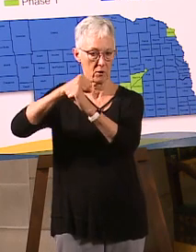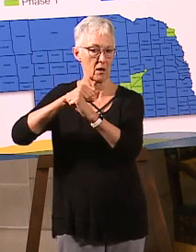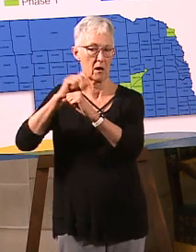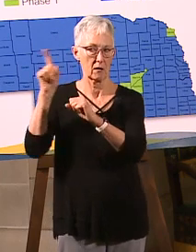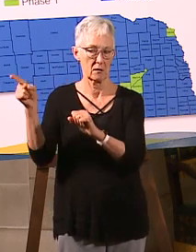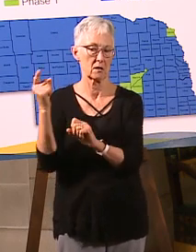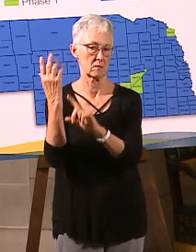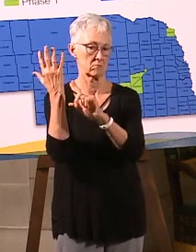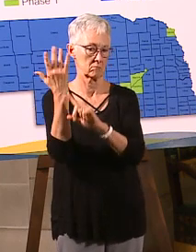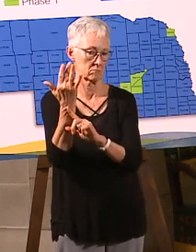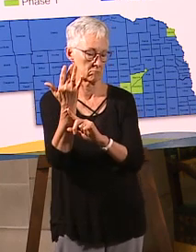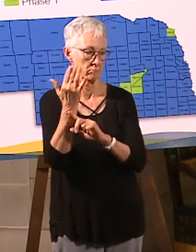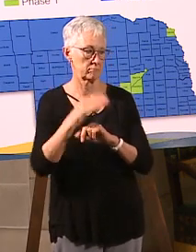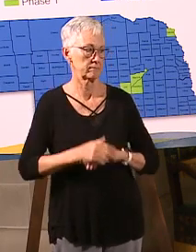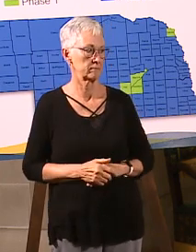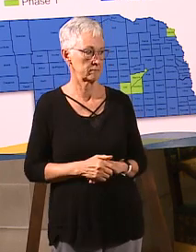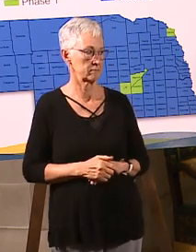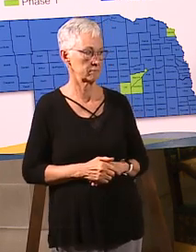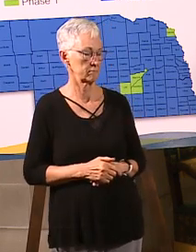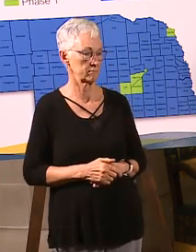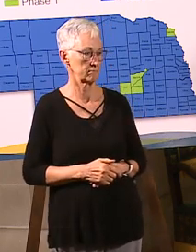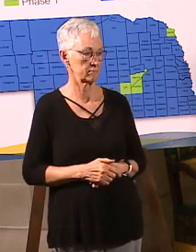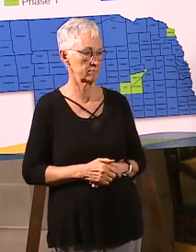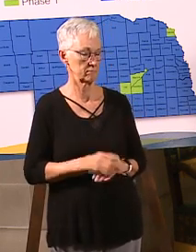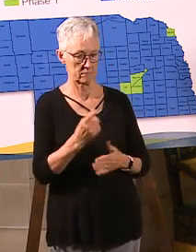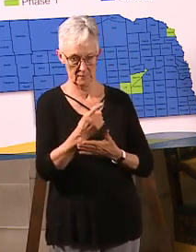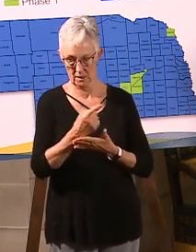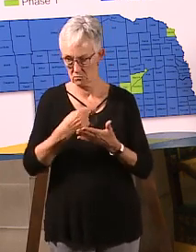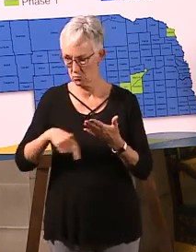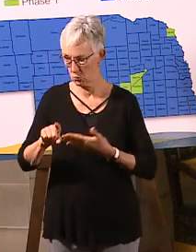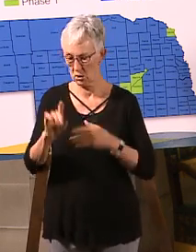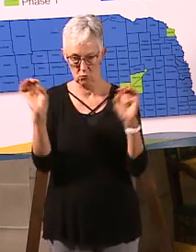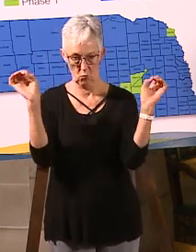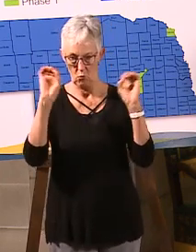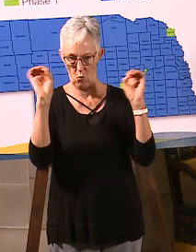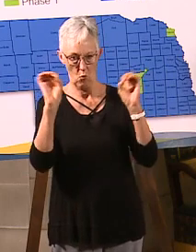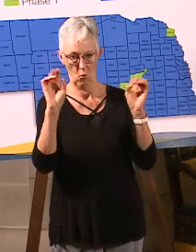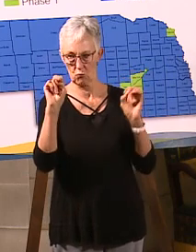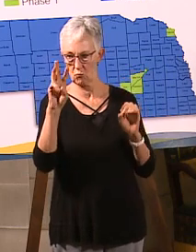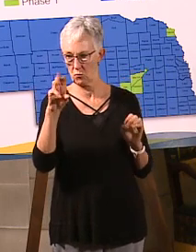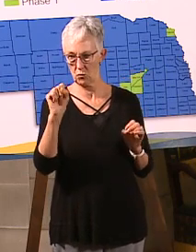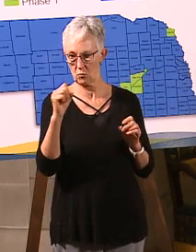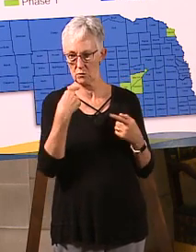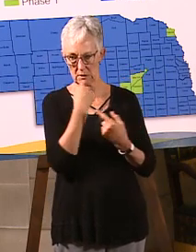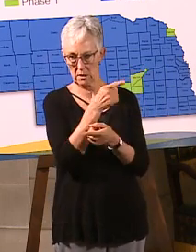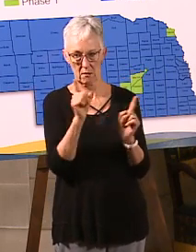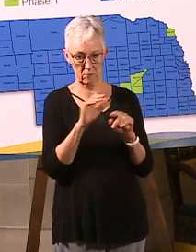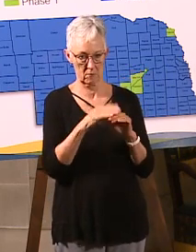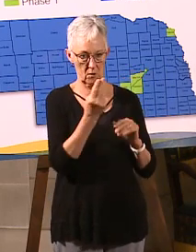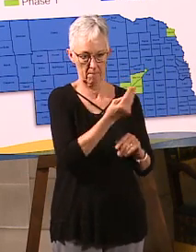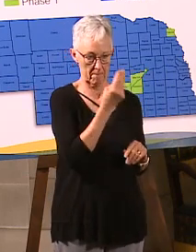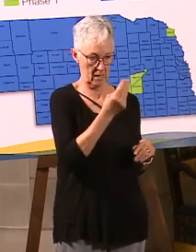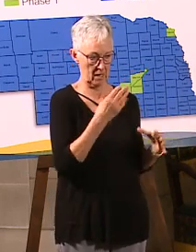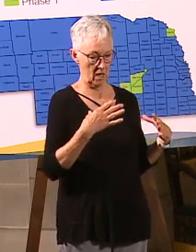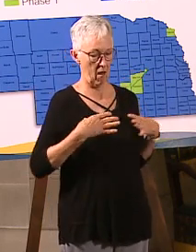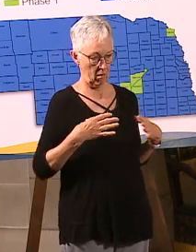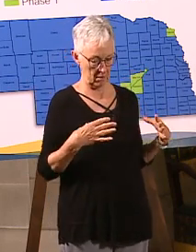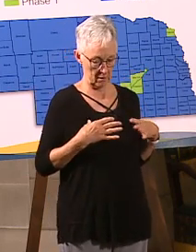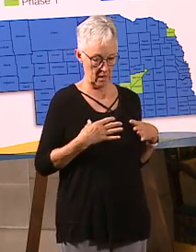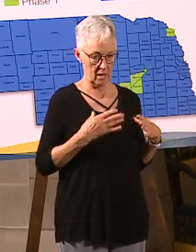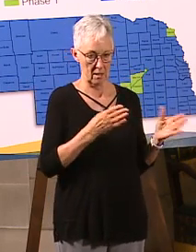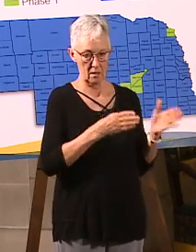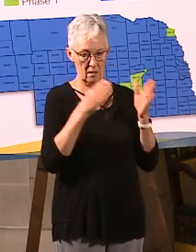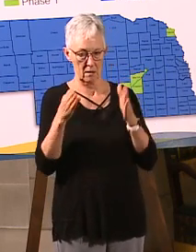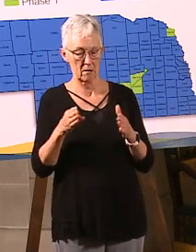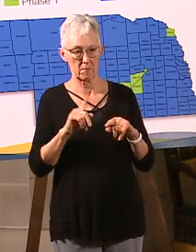schedule will be English briefings. Obviously, we're not going to be here Monday, so no English briefing Monday. But we'll have briefings in